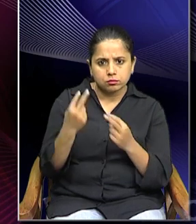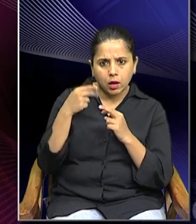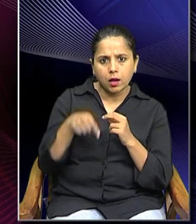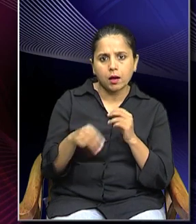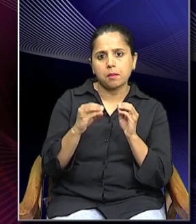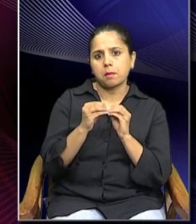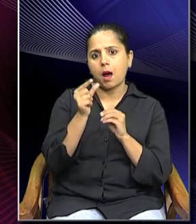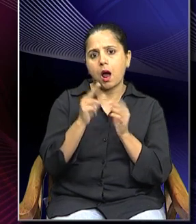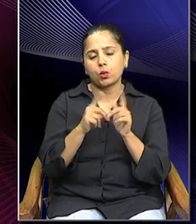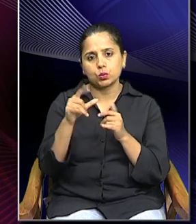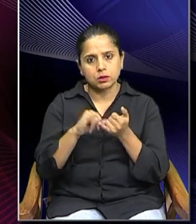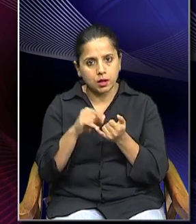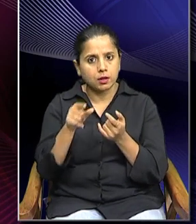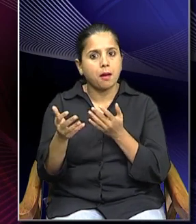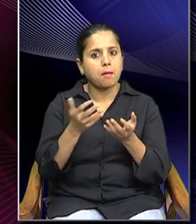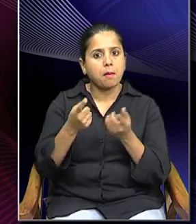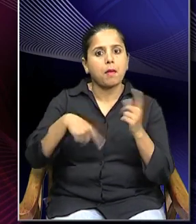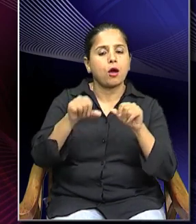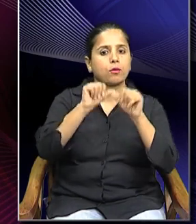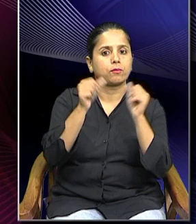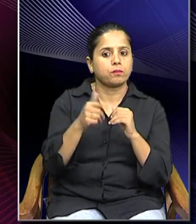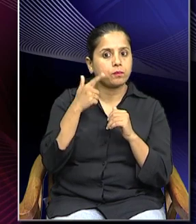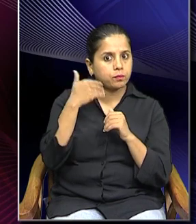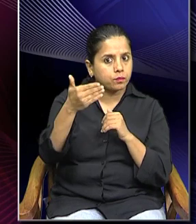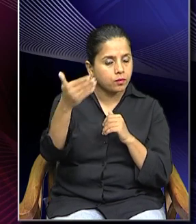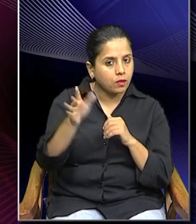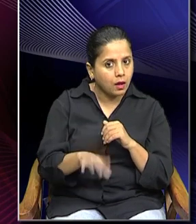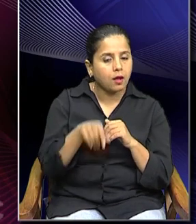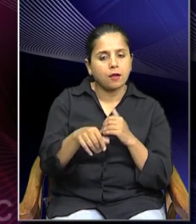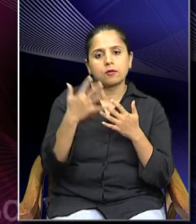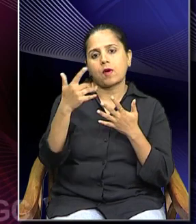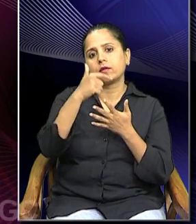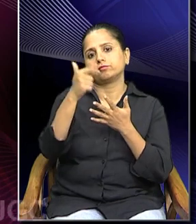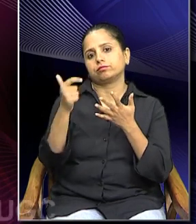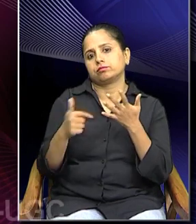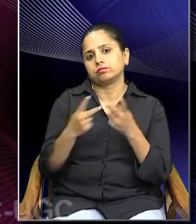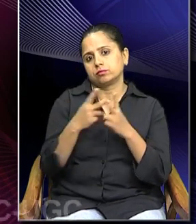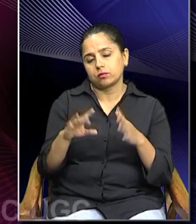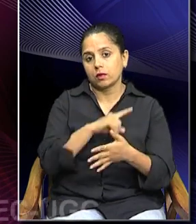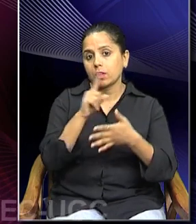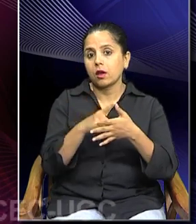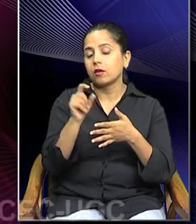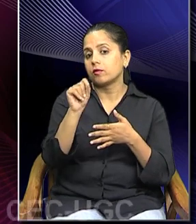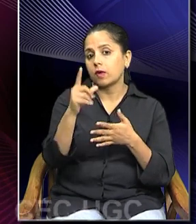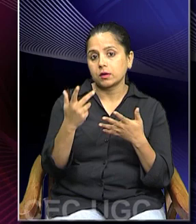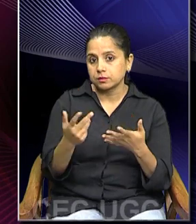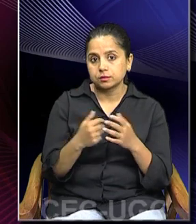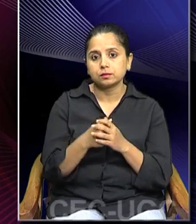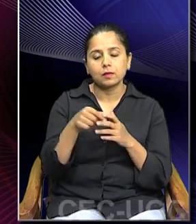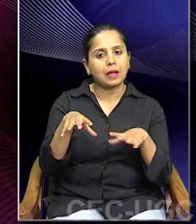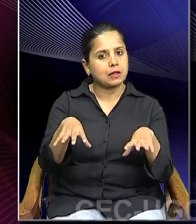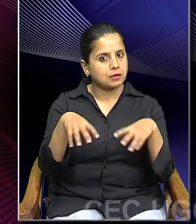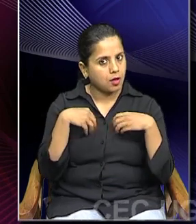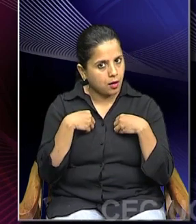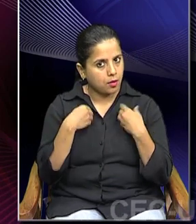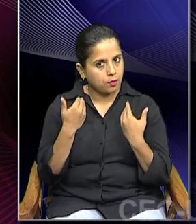market model is based on the following 5 premises. Number 1,